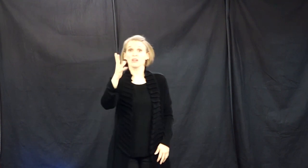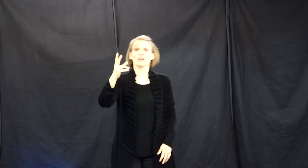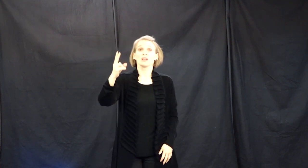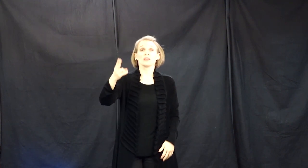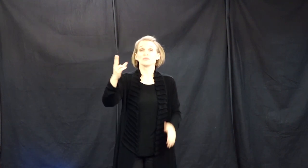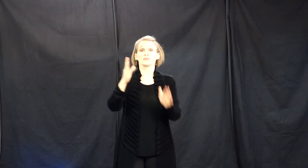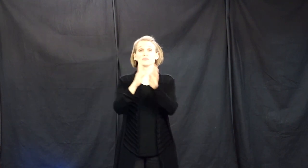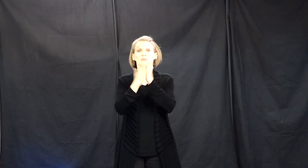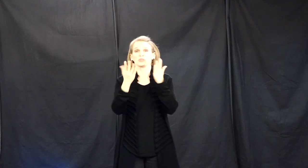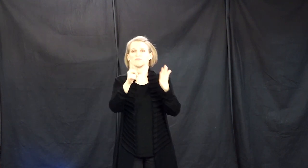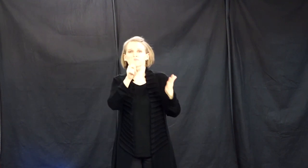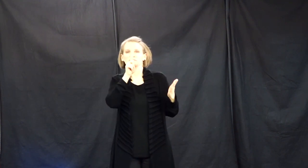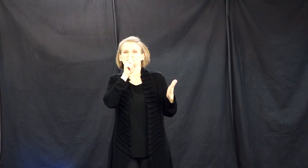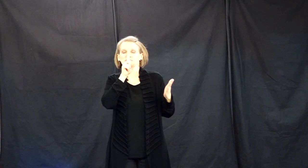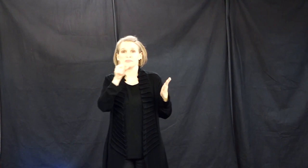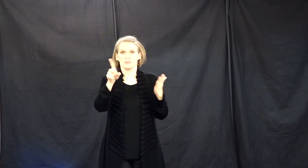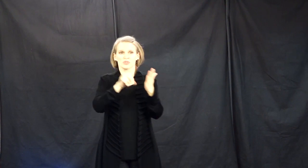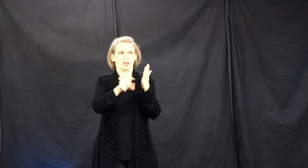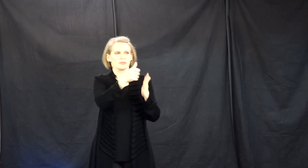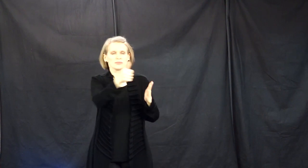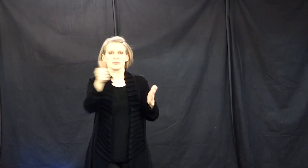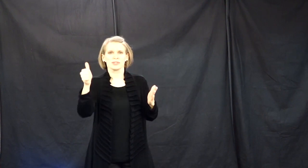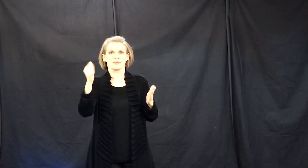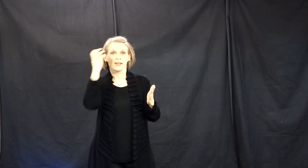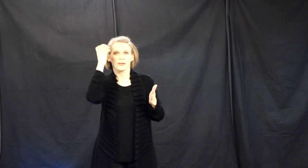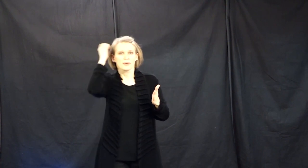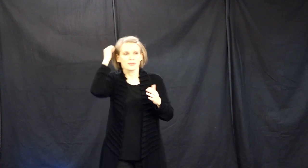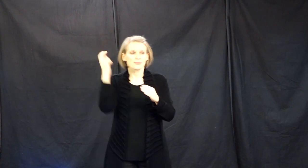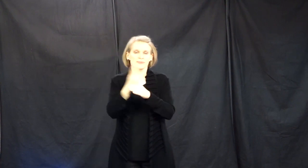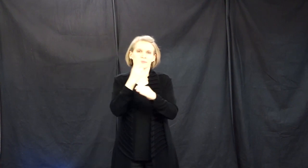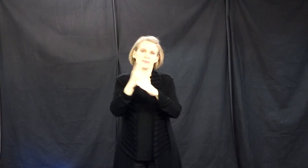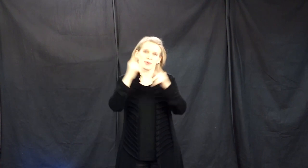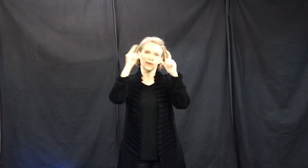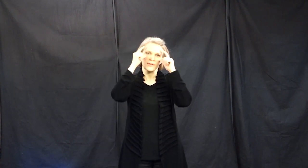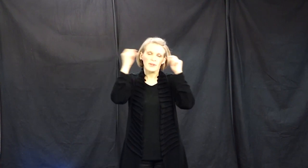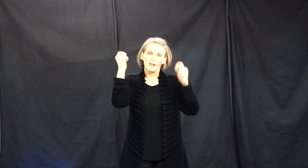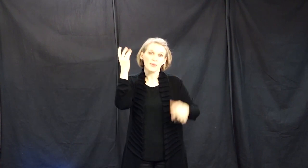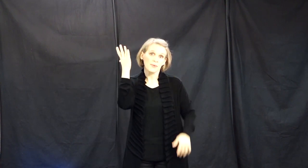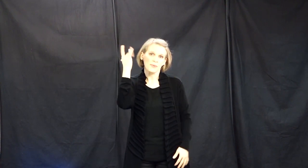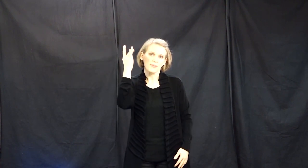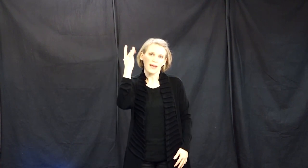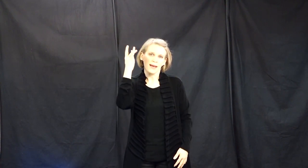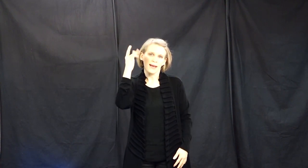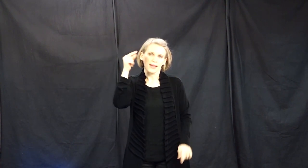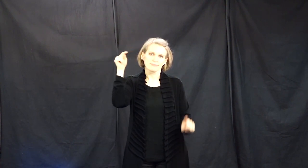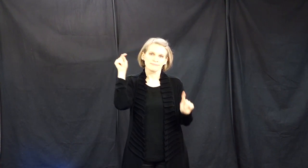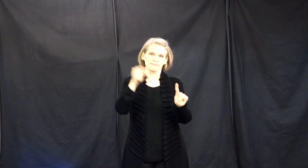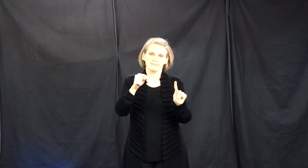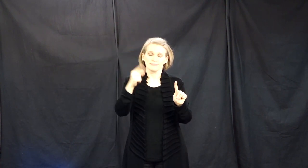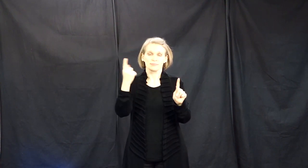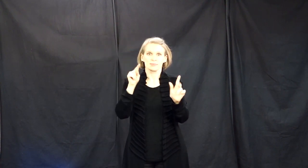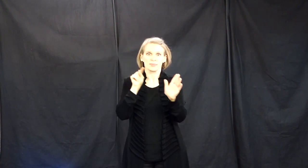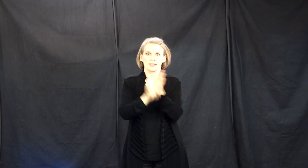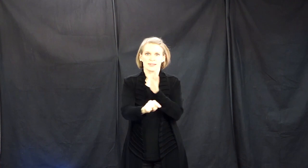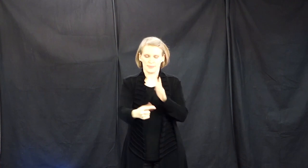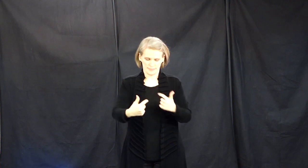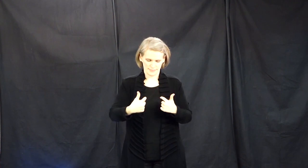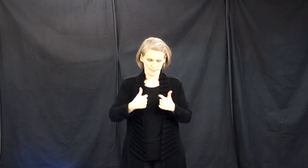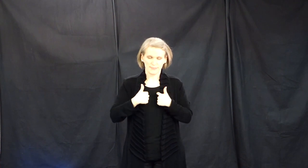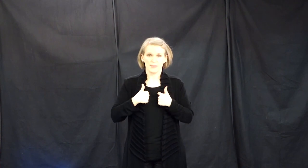in your classes, but look it up. Hamilton was wearing his glasses. Why? If not to take deadly aim. It's